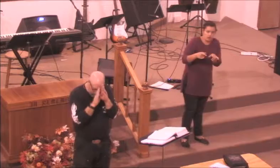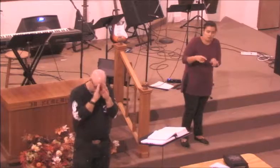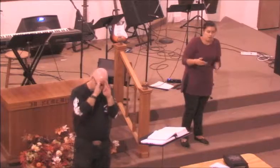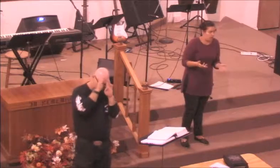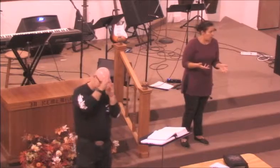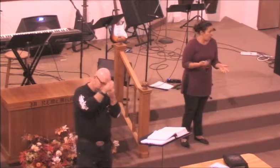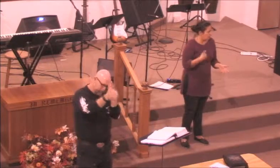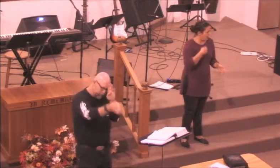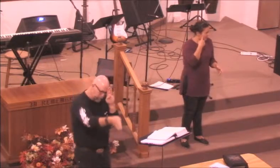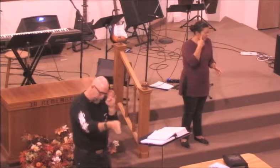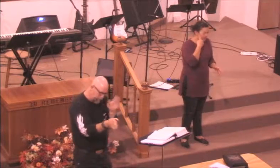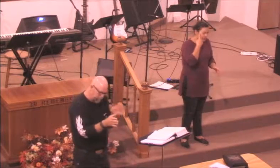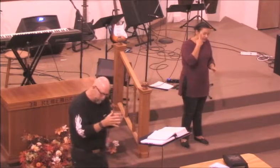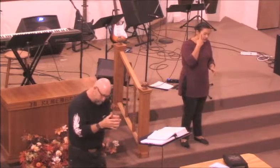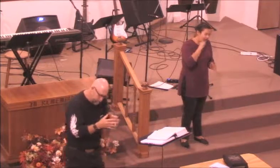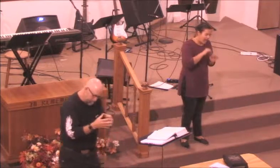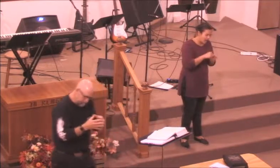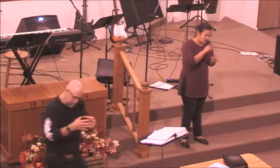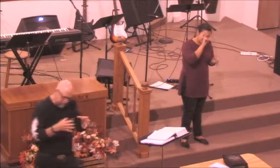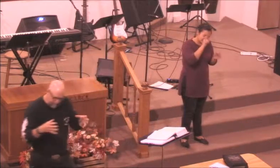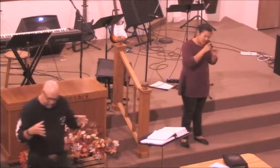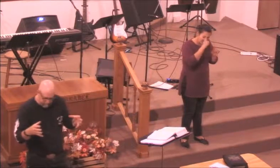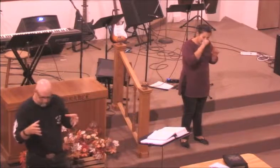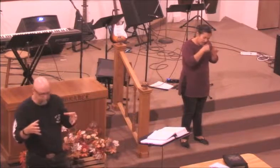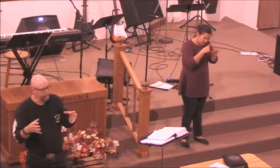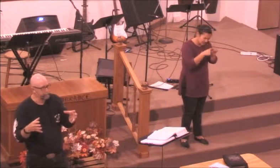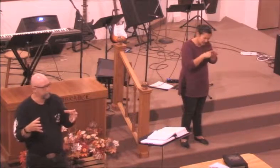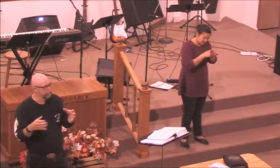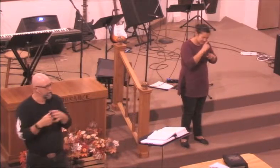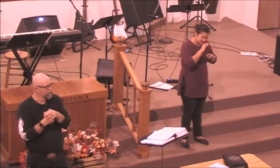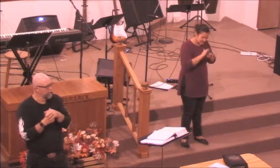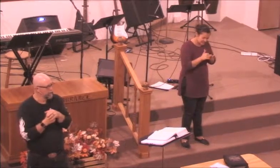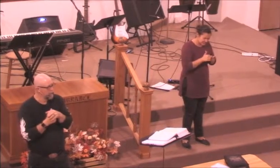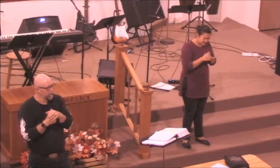do I put a positive spin to that?